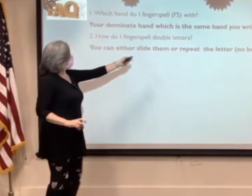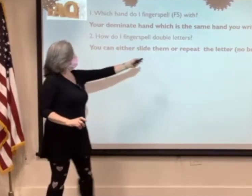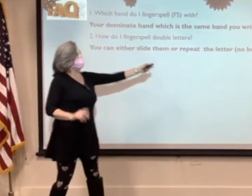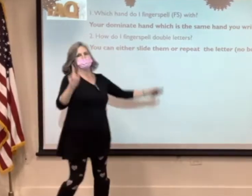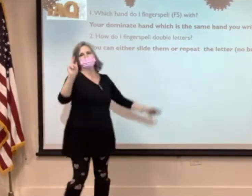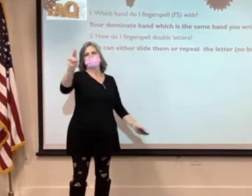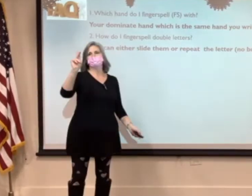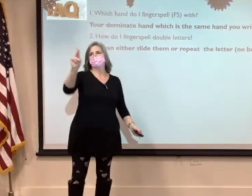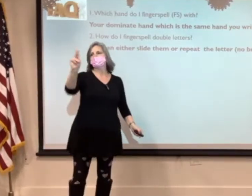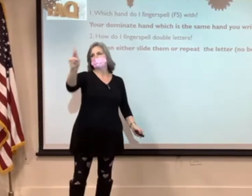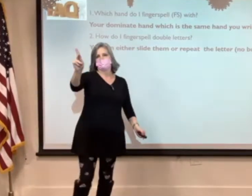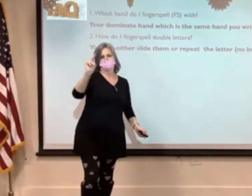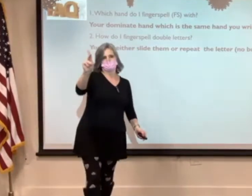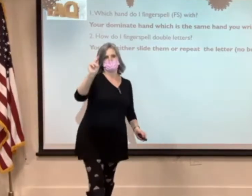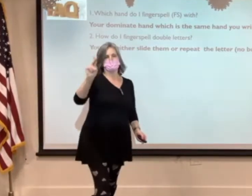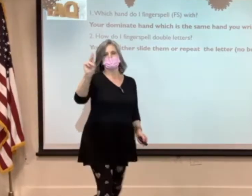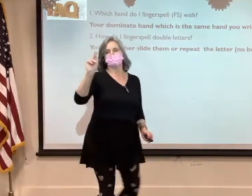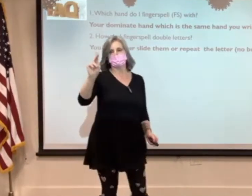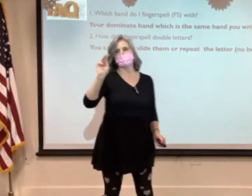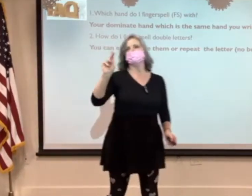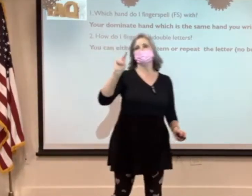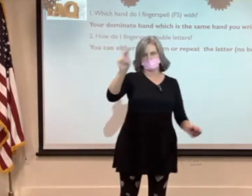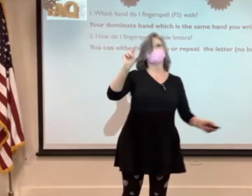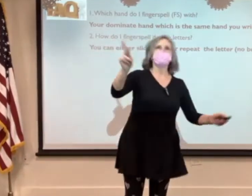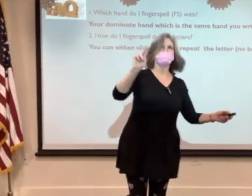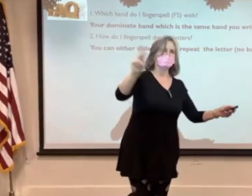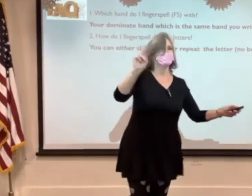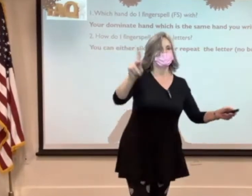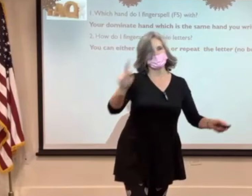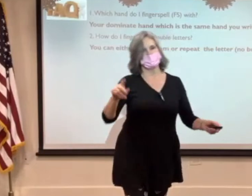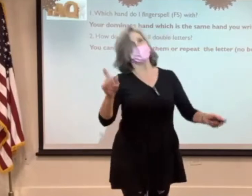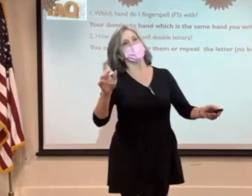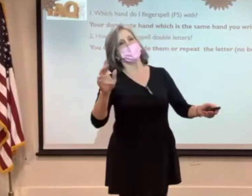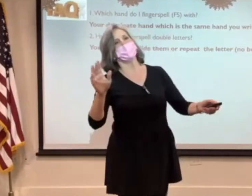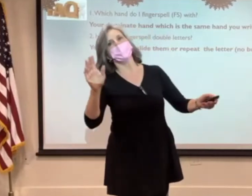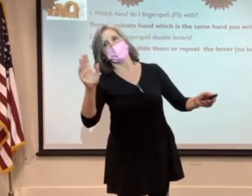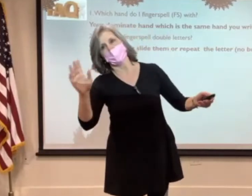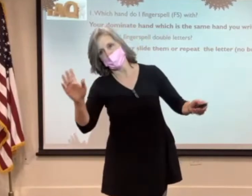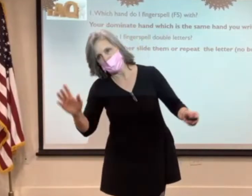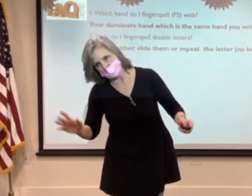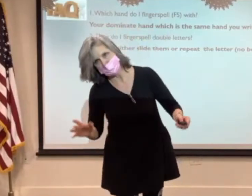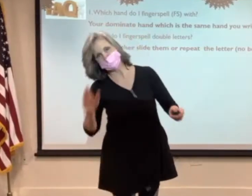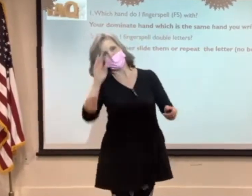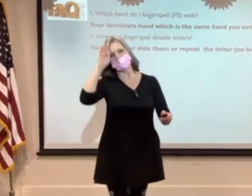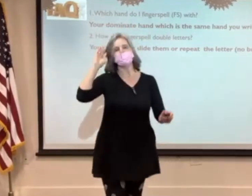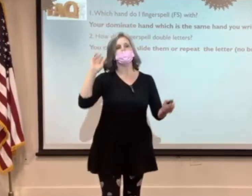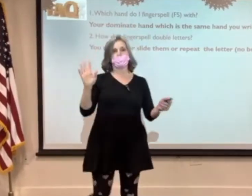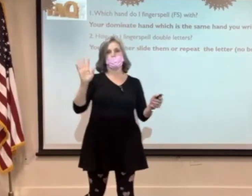going to do is you're not going to bounce the letters, because it'd be like skipping when you're speaking, right? It would be so hard